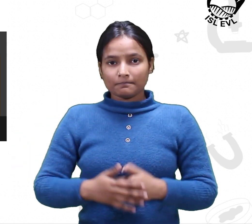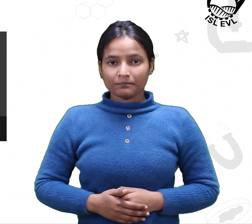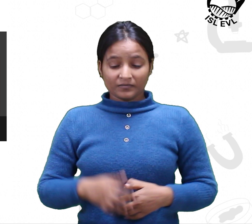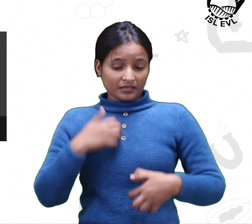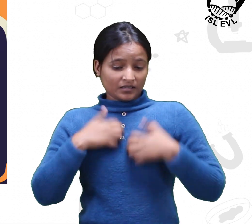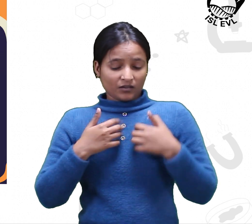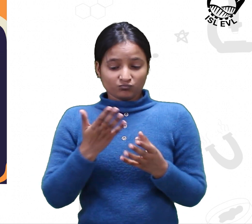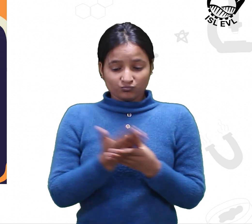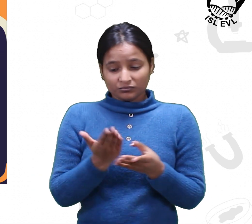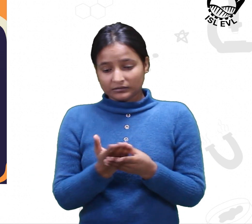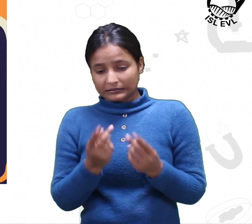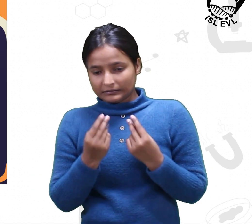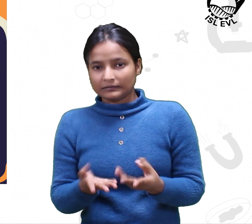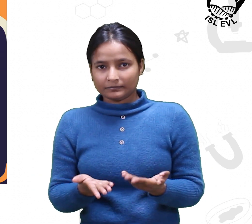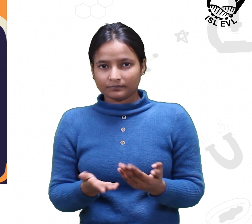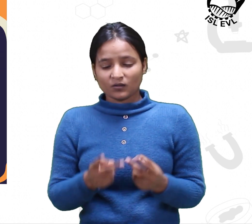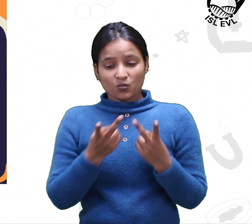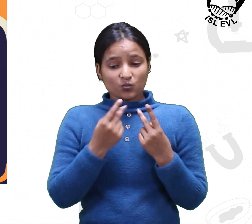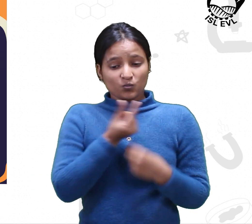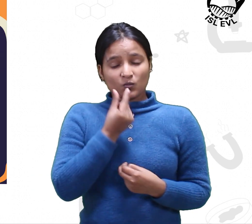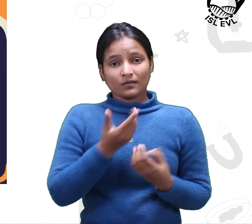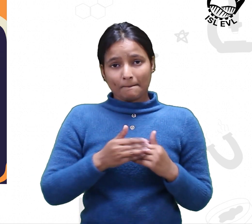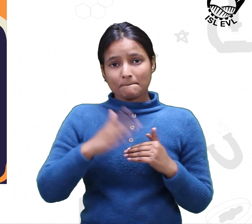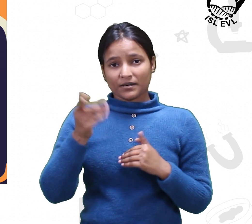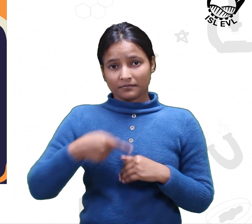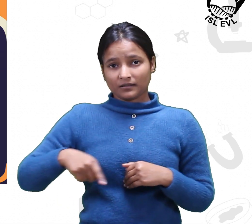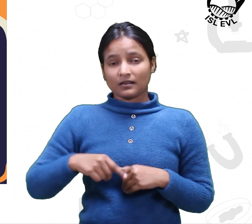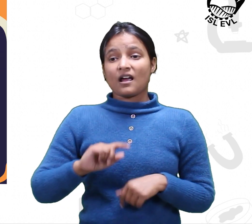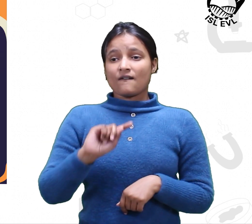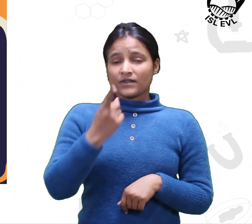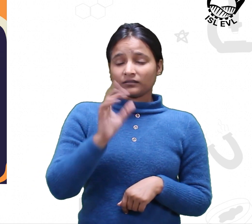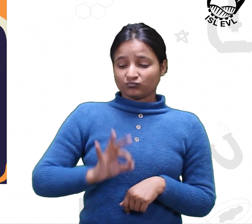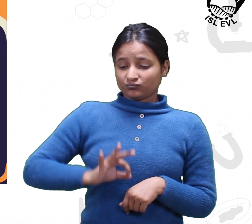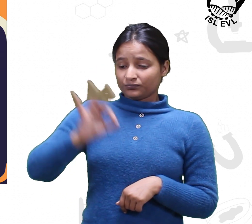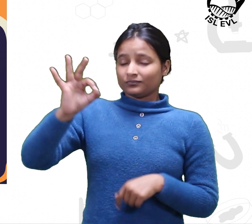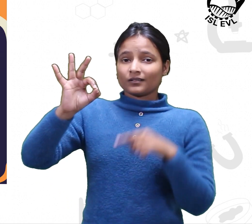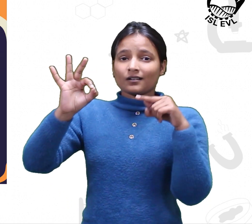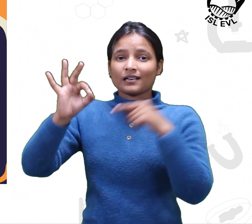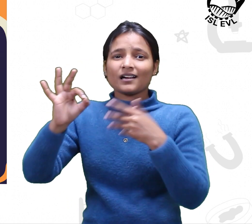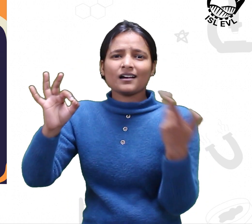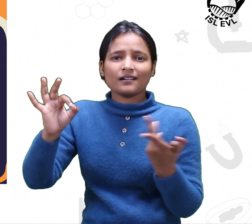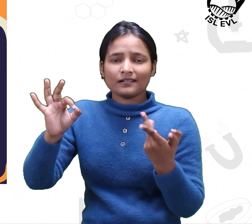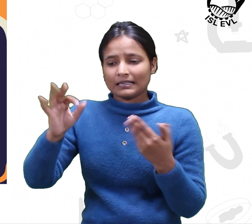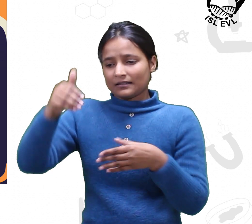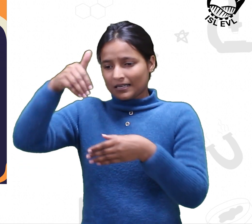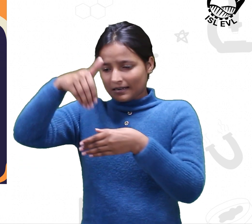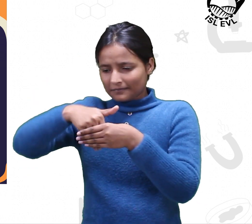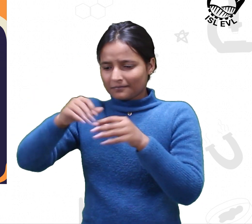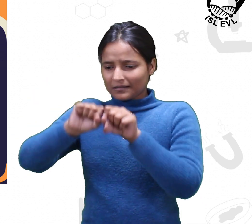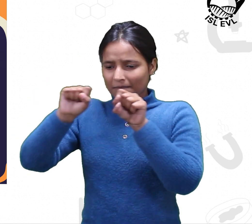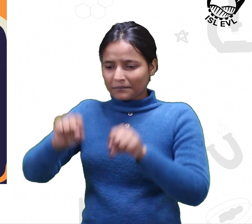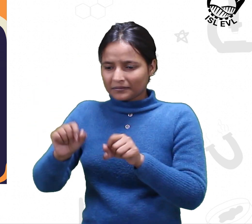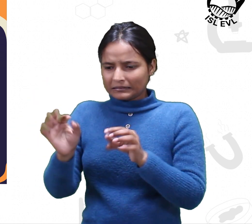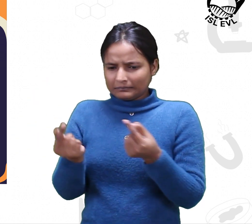studying. And a lot of these mechanisms that had been first looked into flies are also conserved in higher